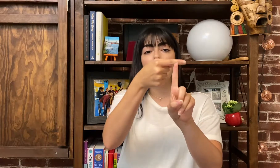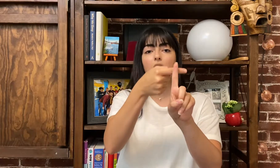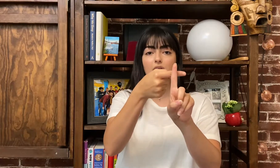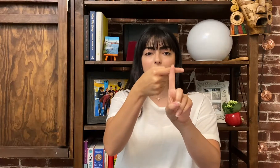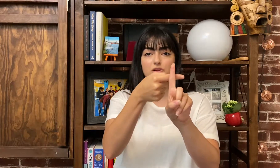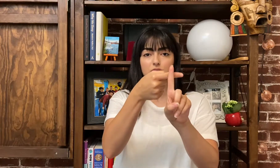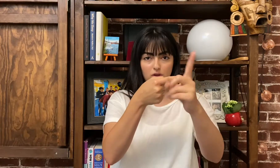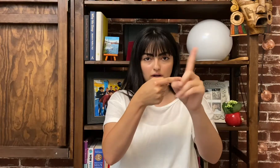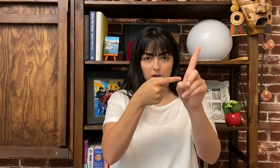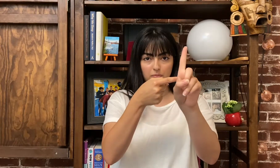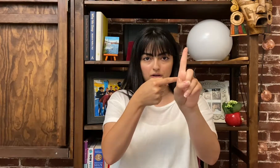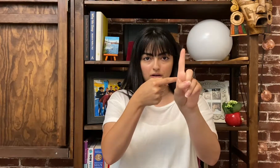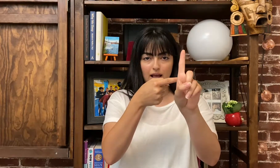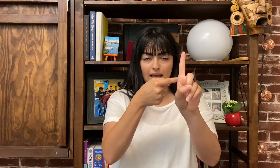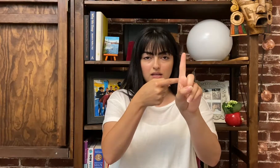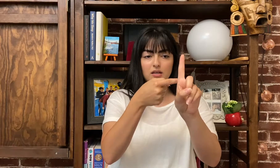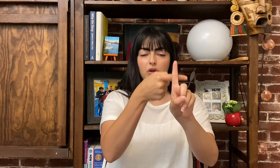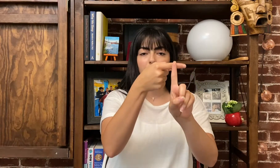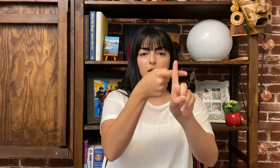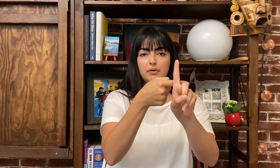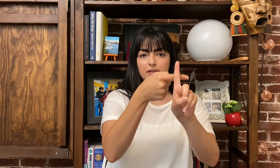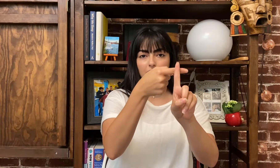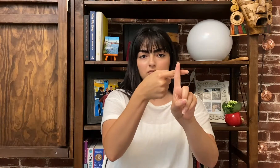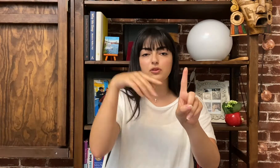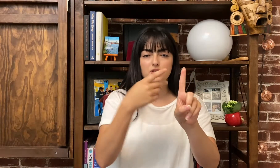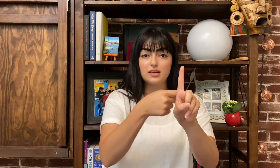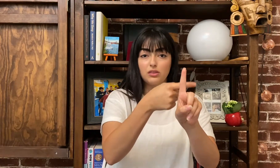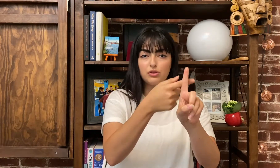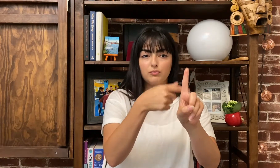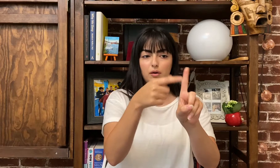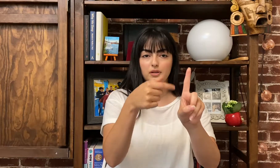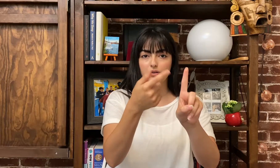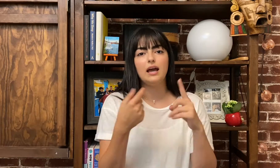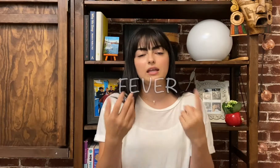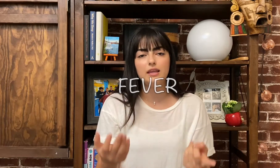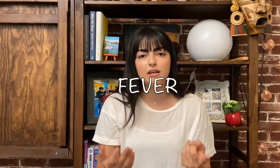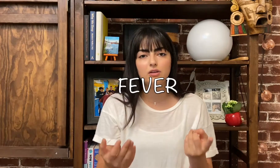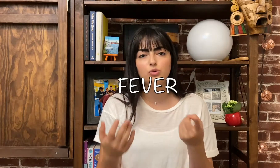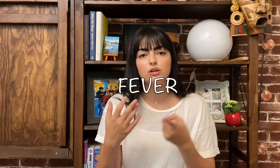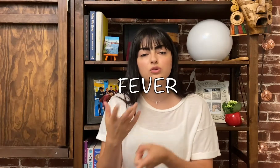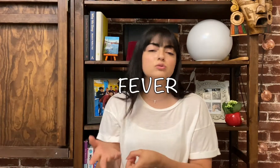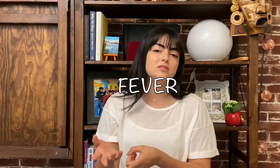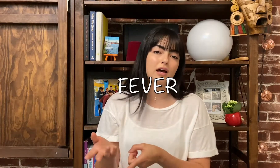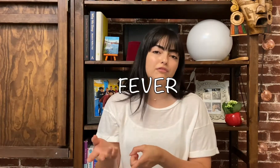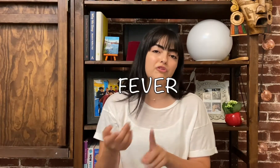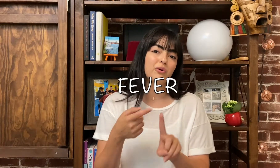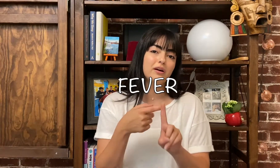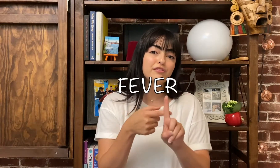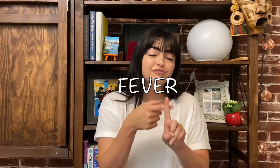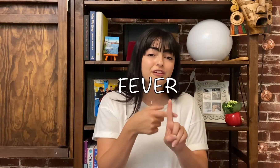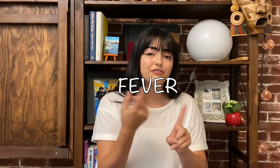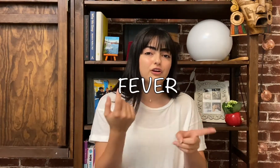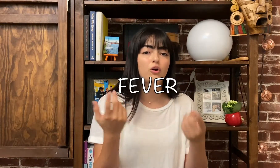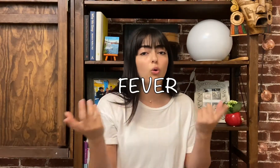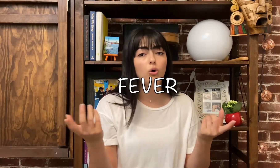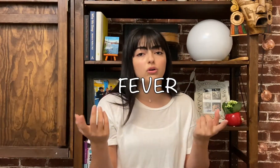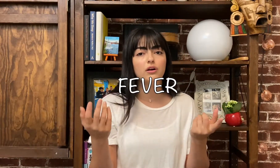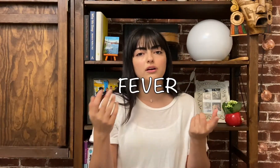behind your helper hand, going up and down, just like the thermometer. And then you can use that for fever, or some